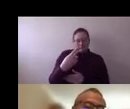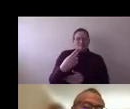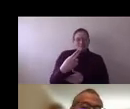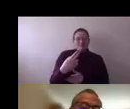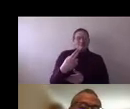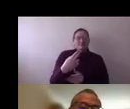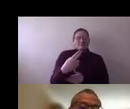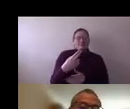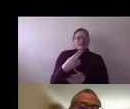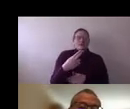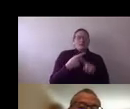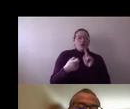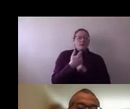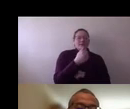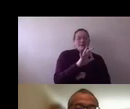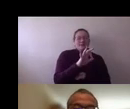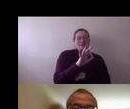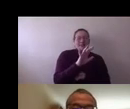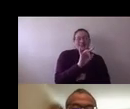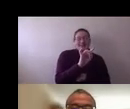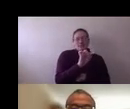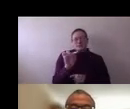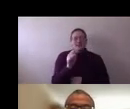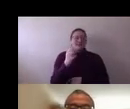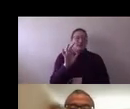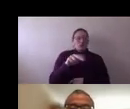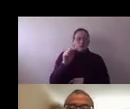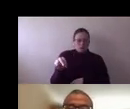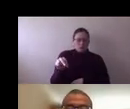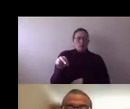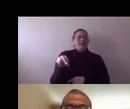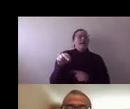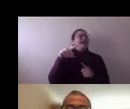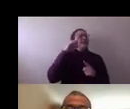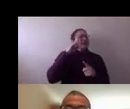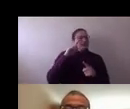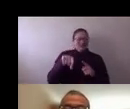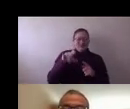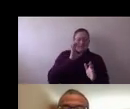from 1918 to 1922. And I think the photo